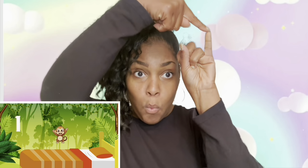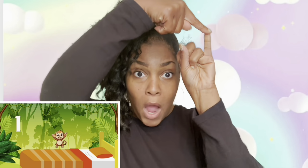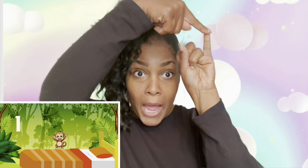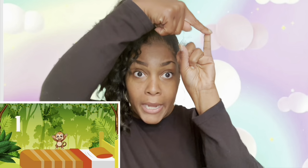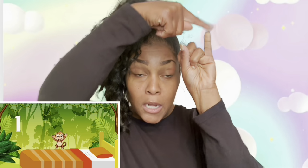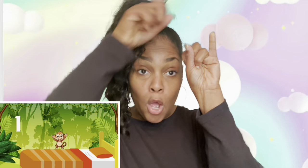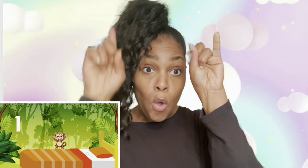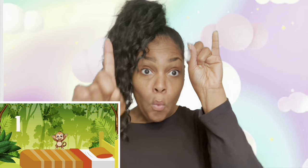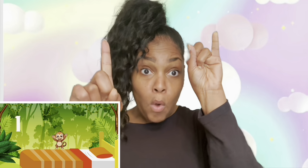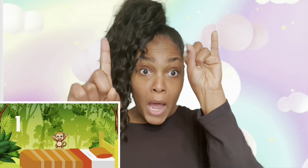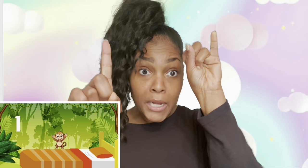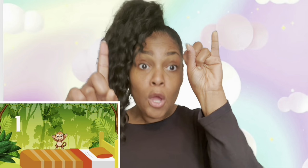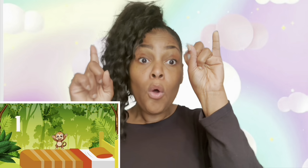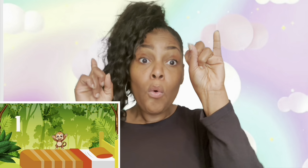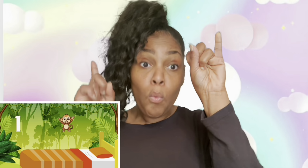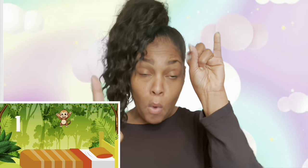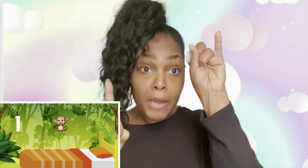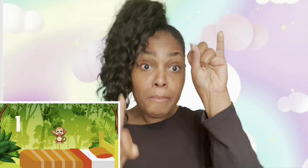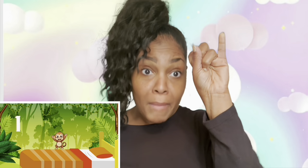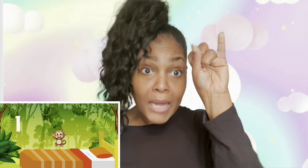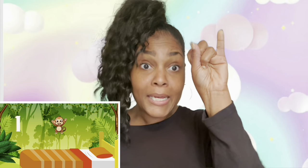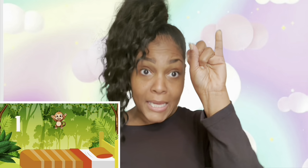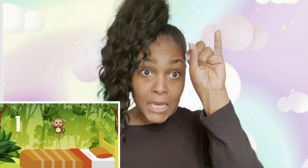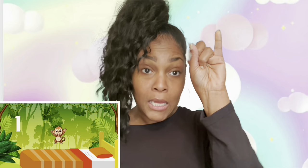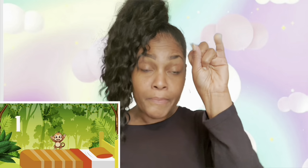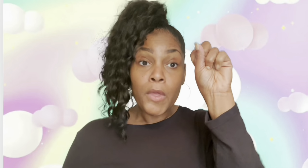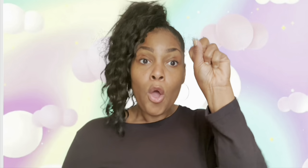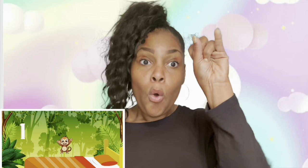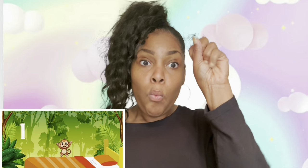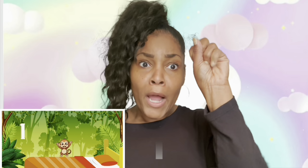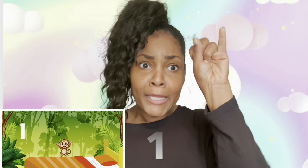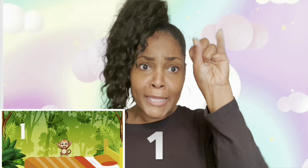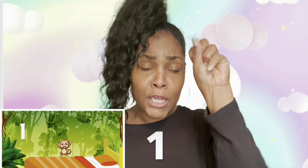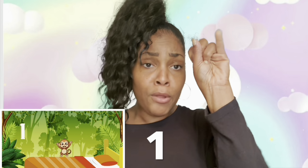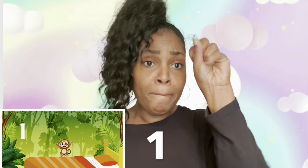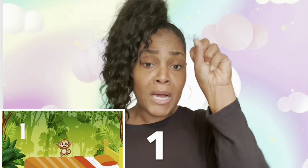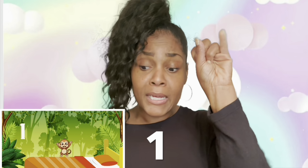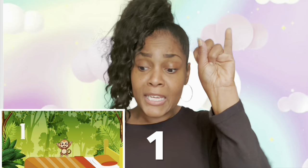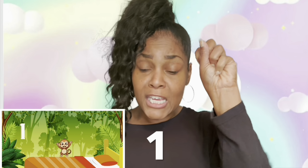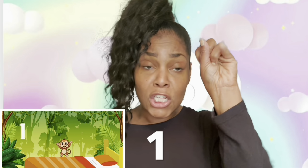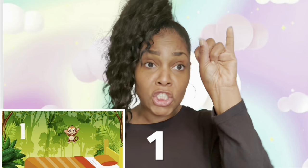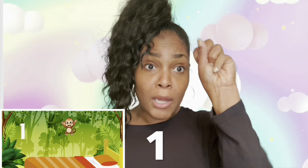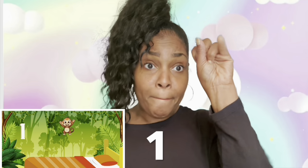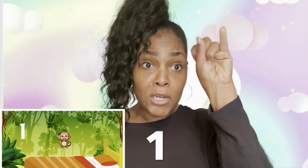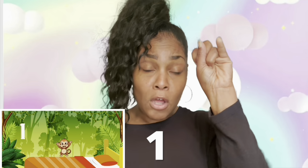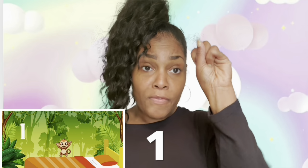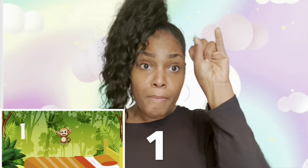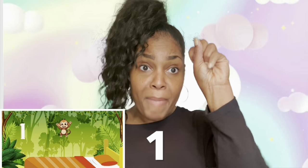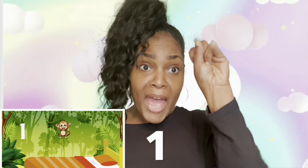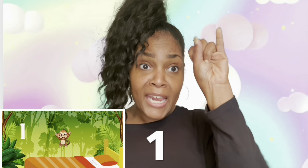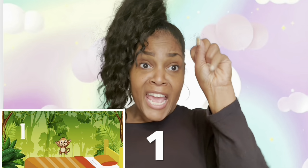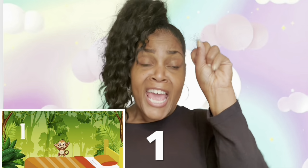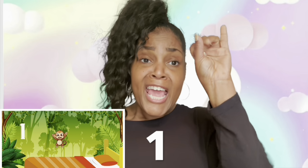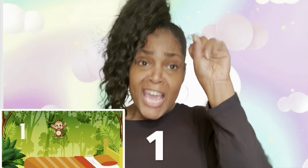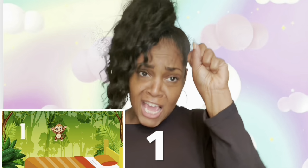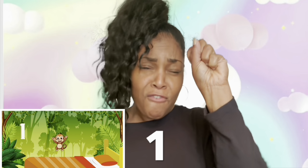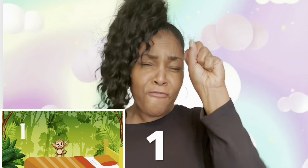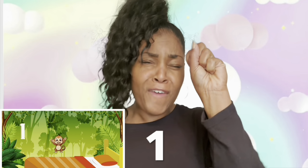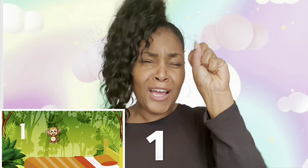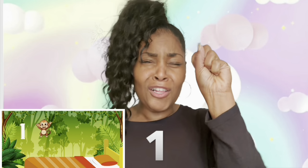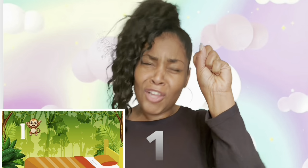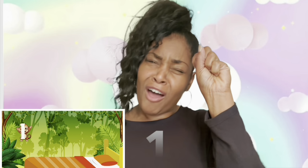have one. One, one monkey. One little monkey jumping on the bed.